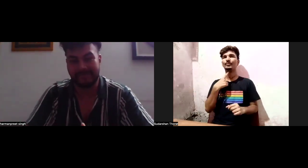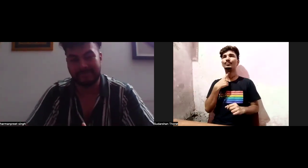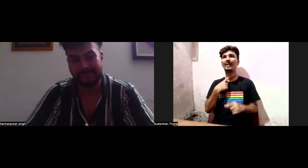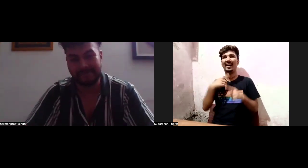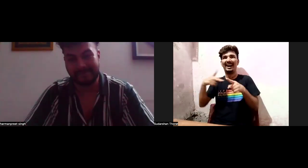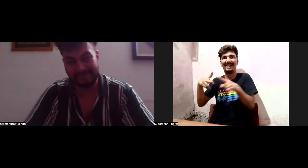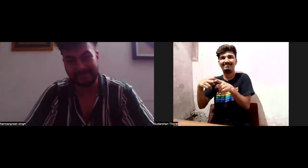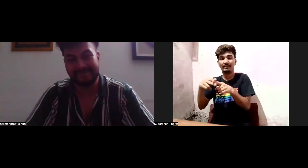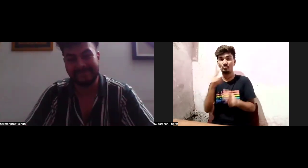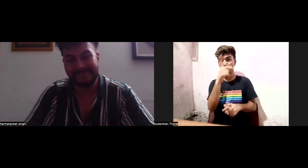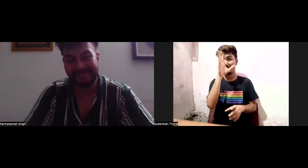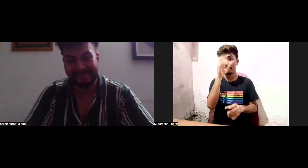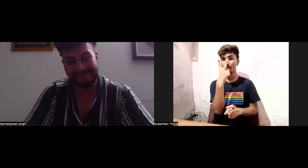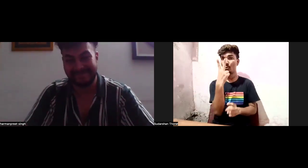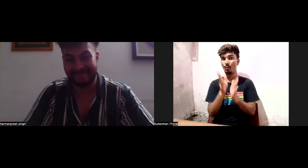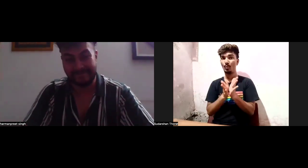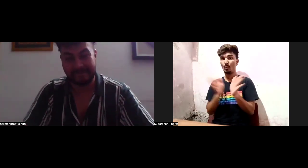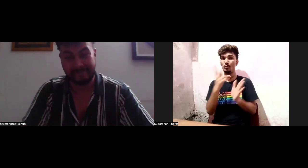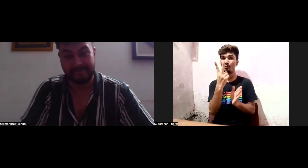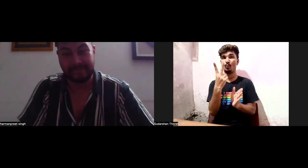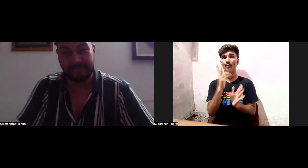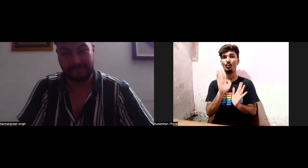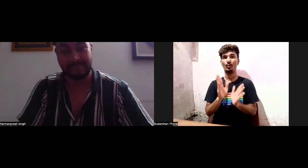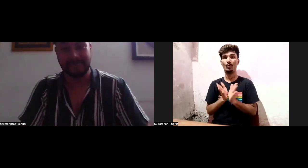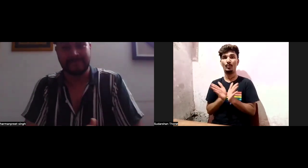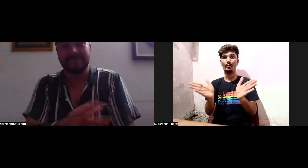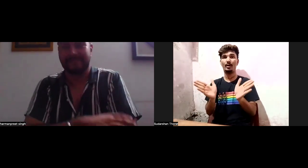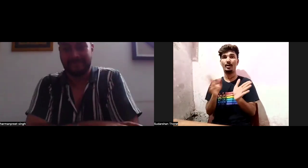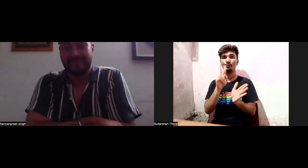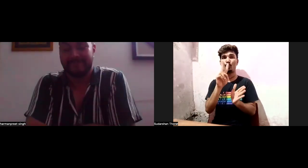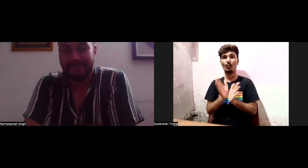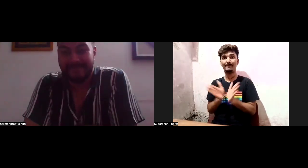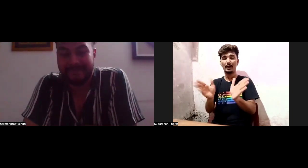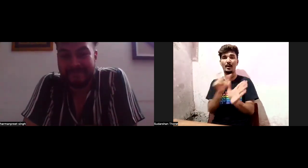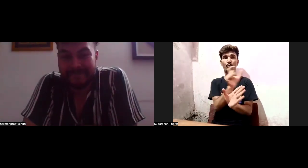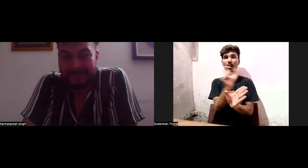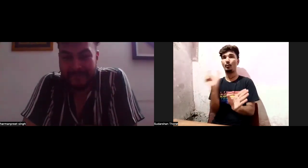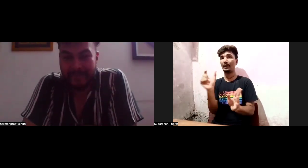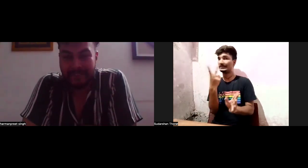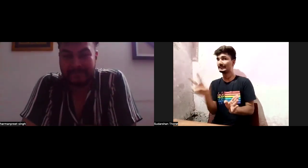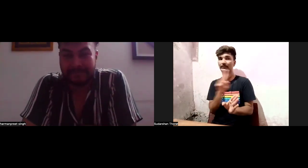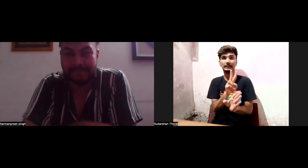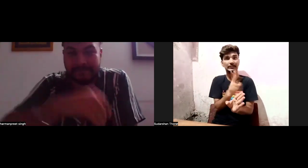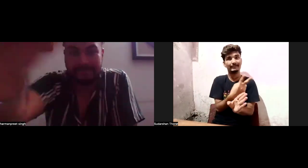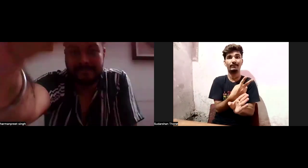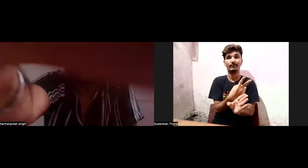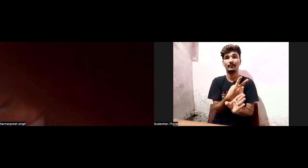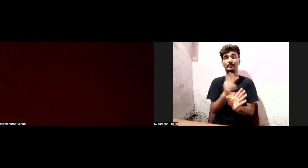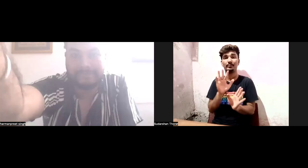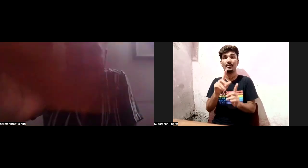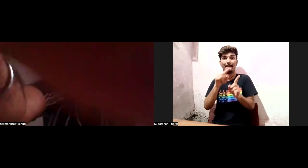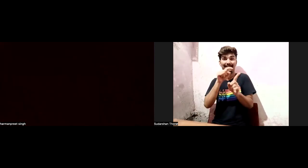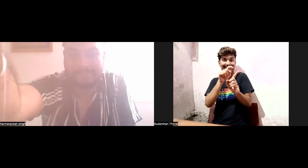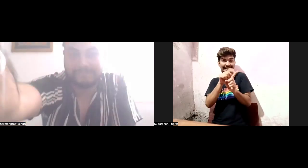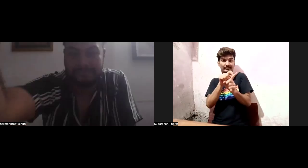something people sometimes. So there are two ways. I'm just trying to explain you two different things here.